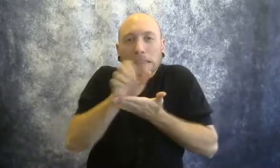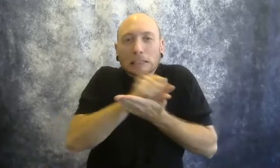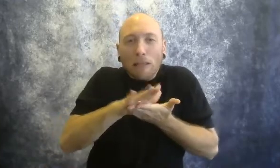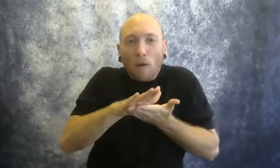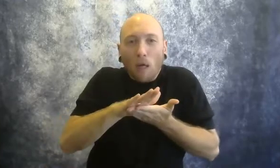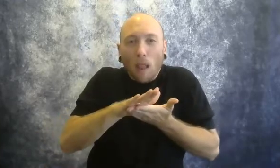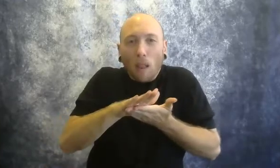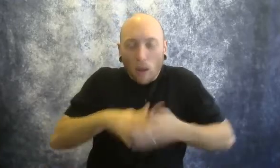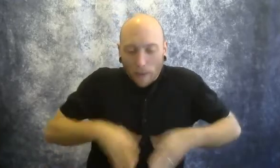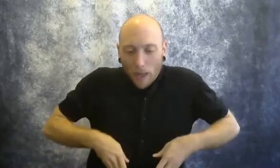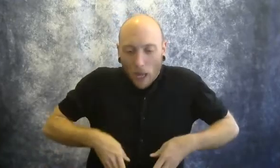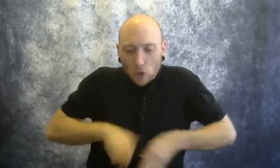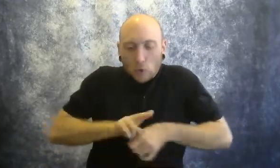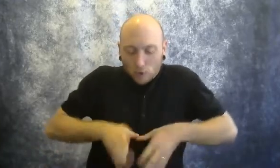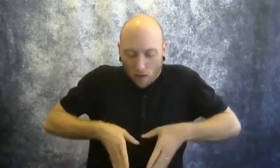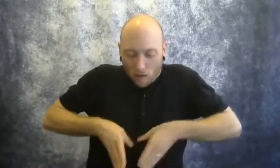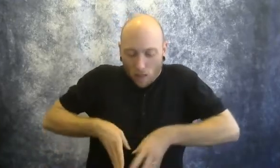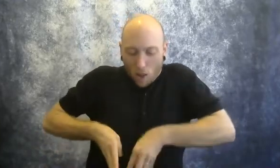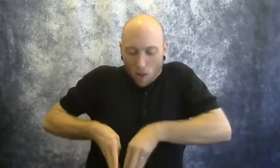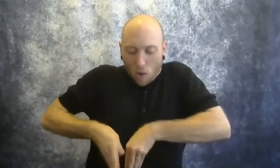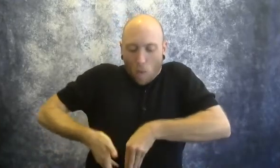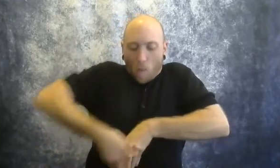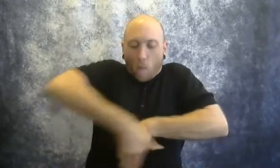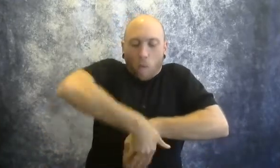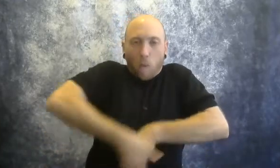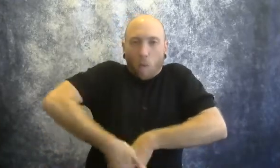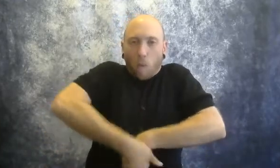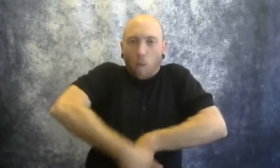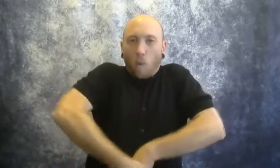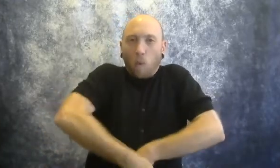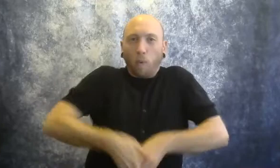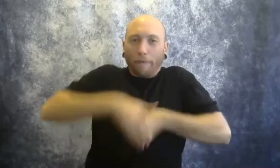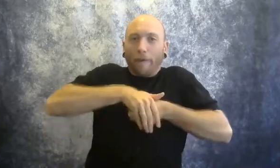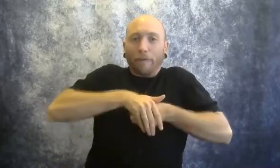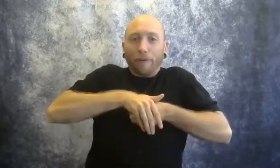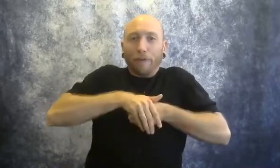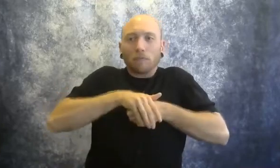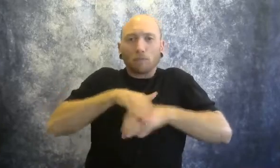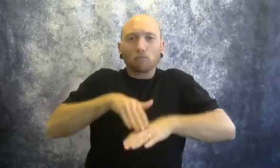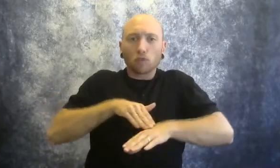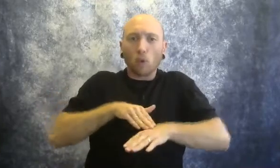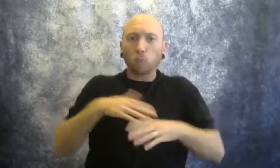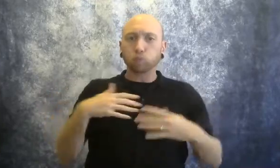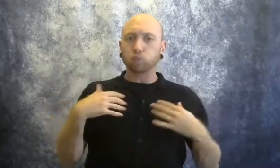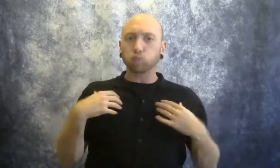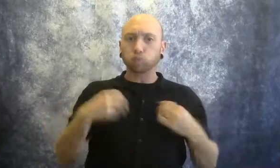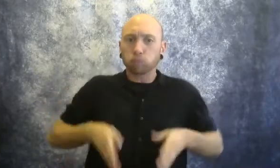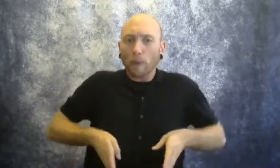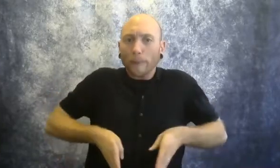and sanitized it and put it back together with a compress over it, because it wasn't, and it began